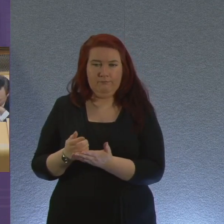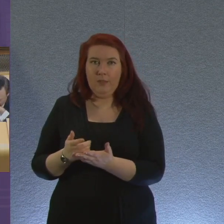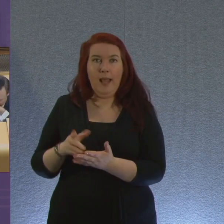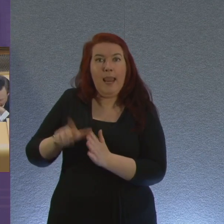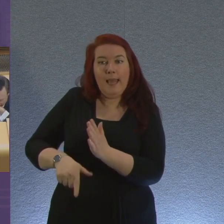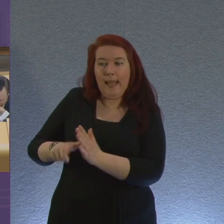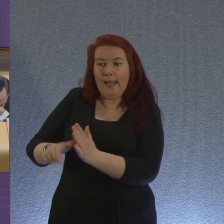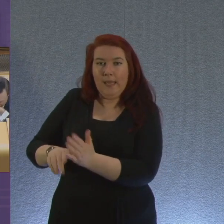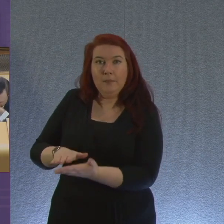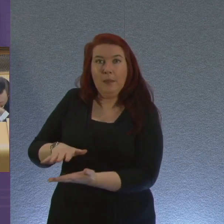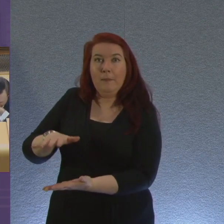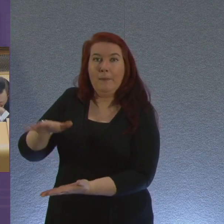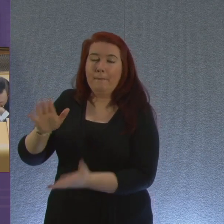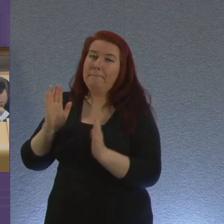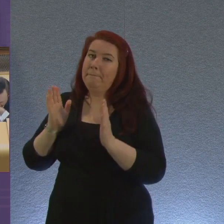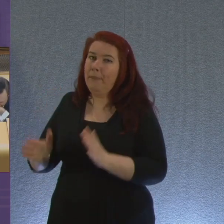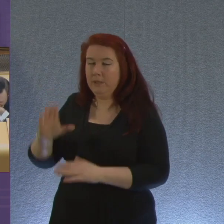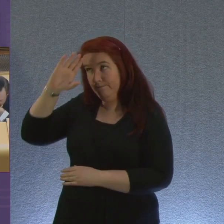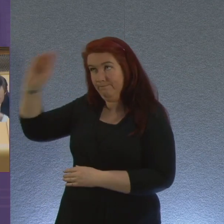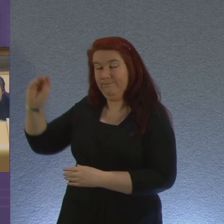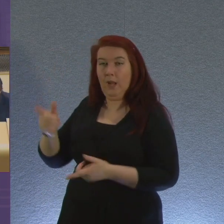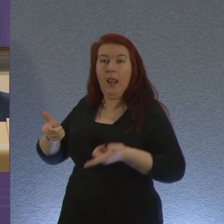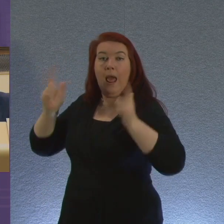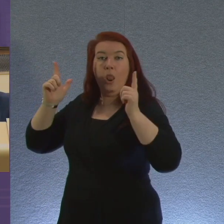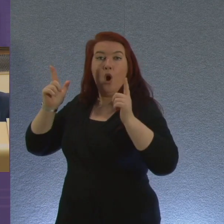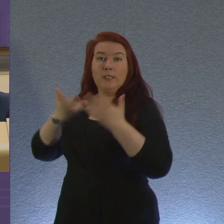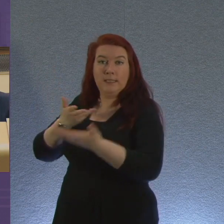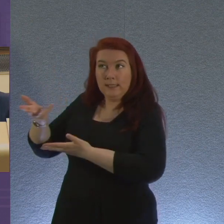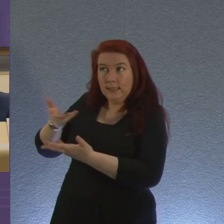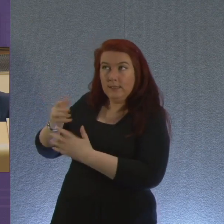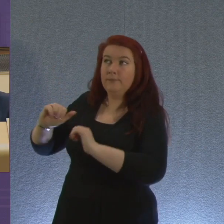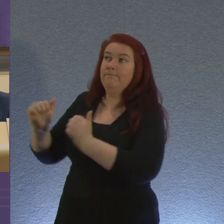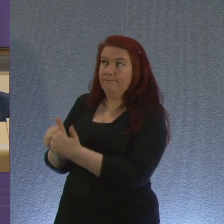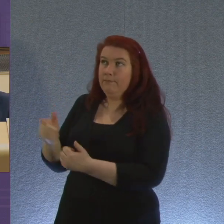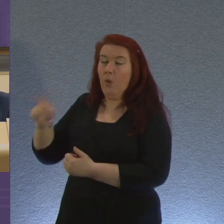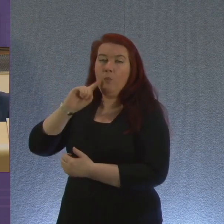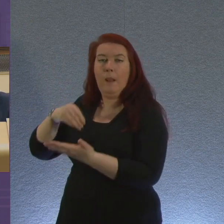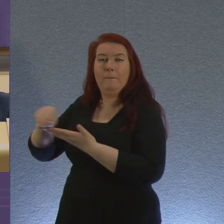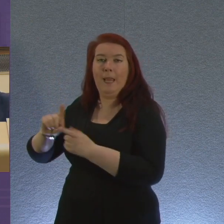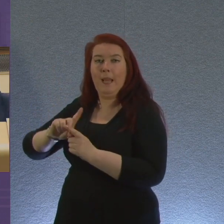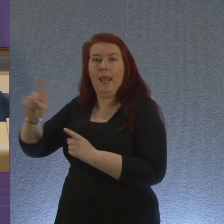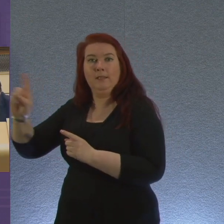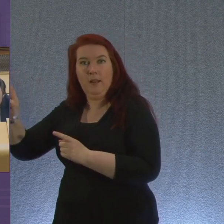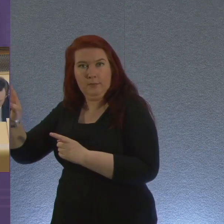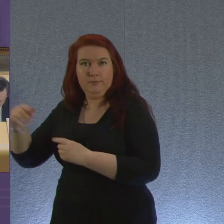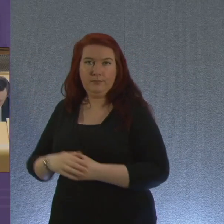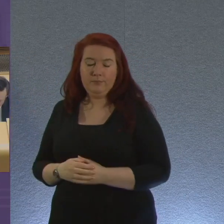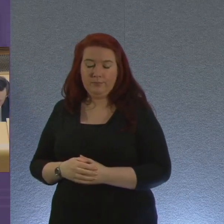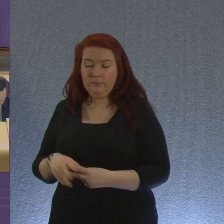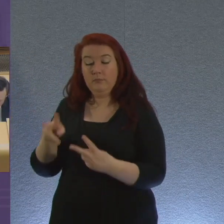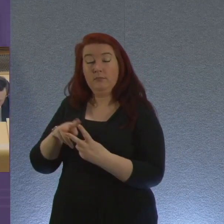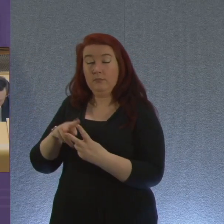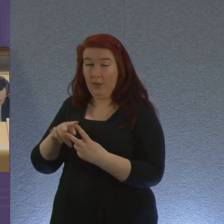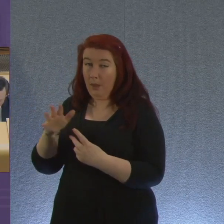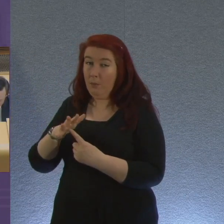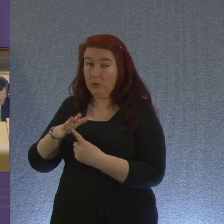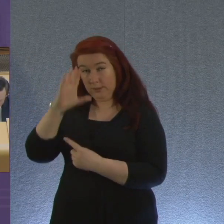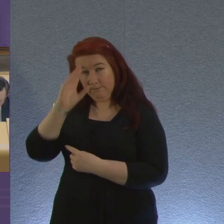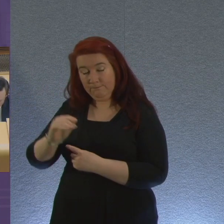agreement between landlords and tenants for repayment in due course. There are two other important points to make in this